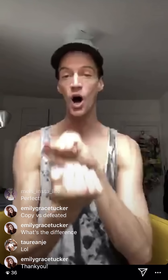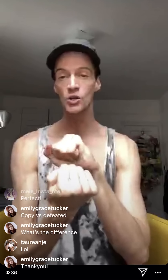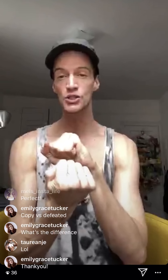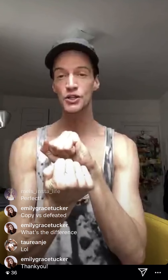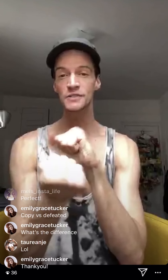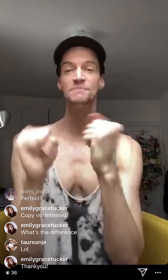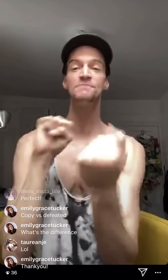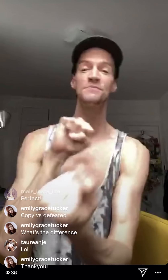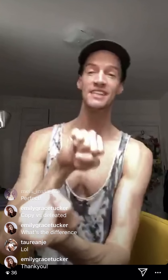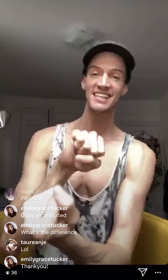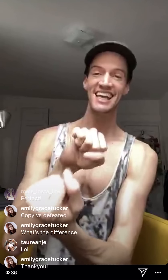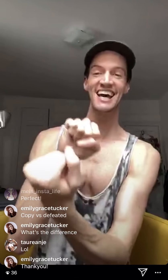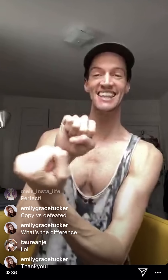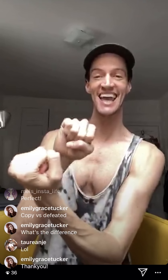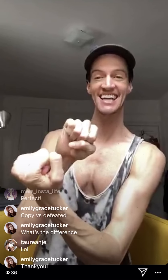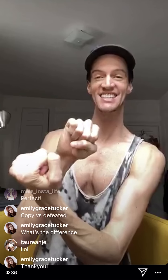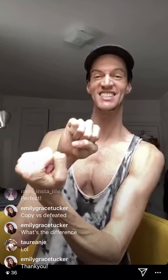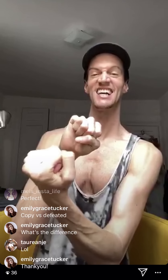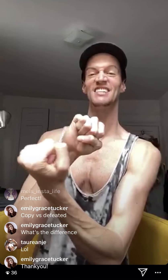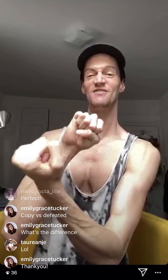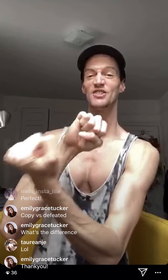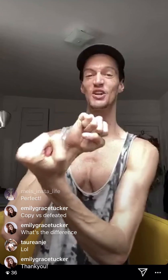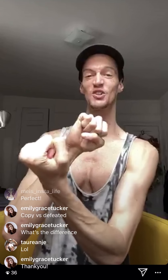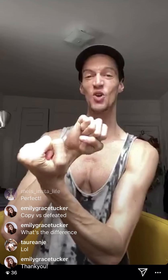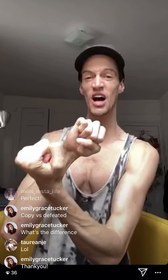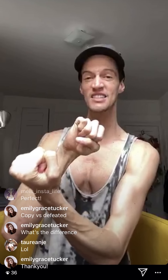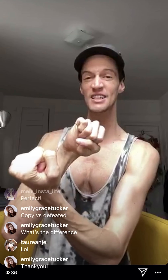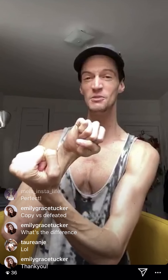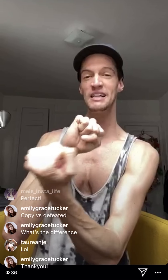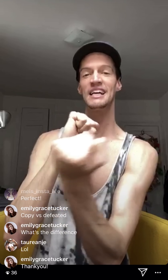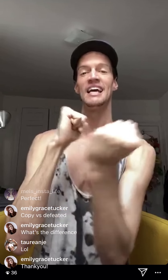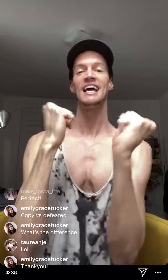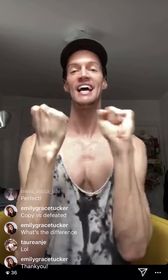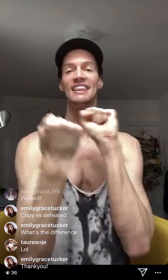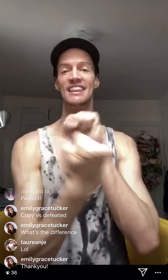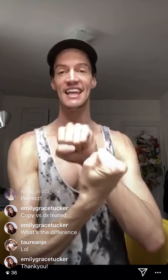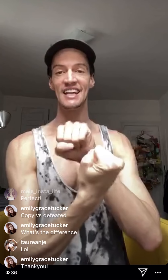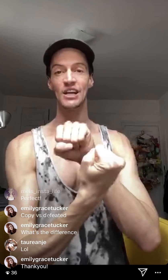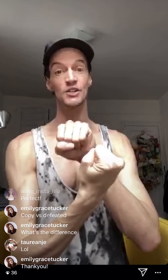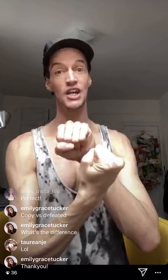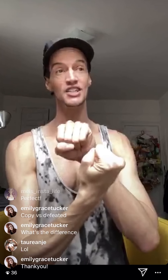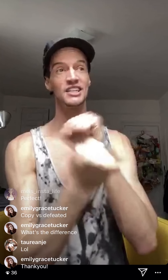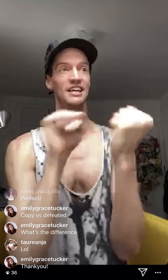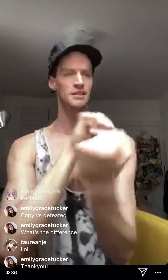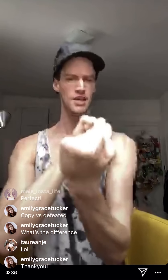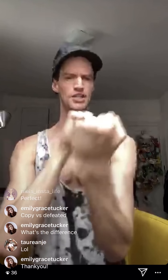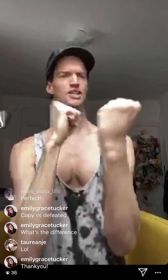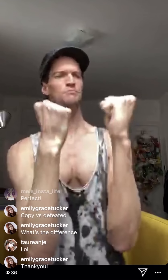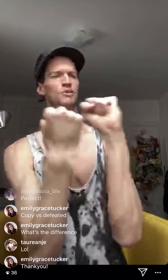alter. Yeah, the hands just kind of start cross a little bit and they are changing